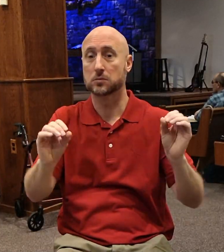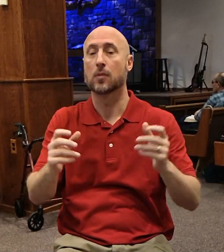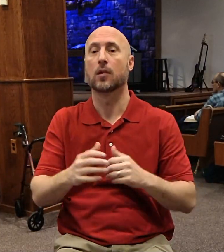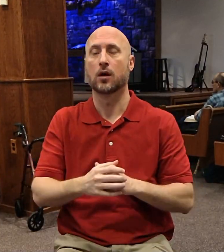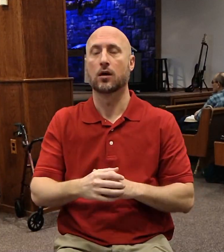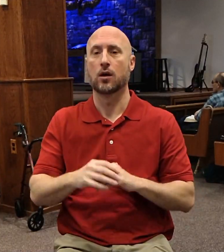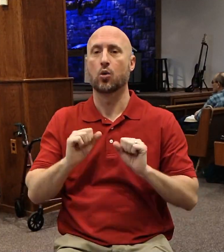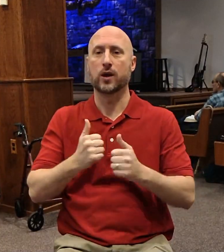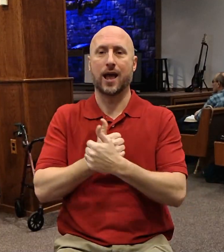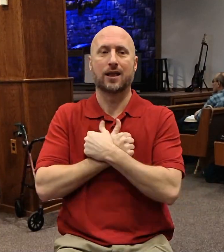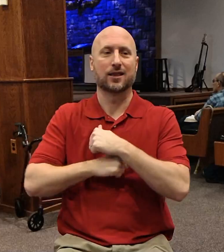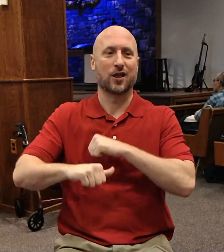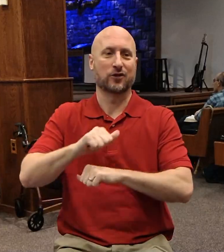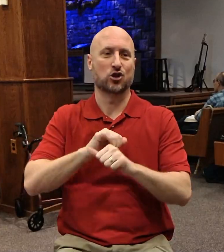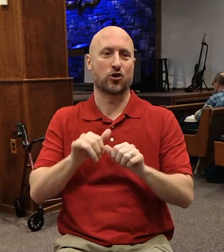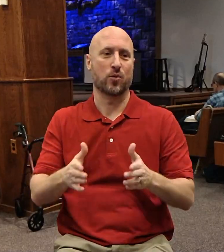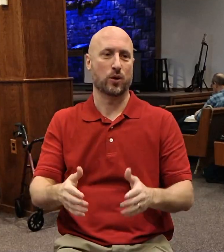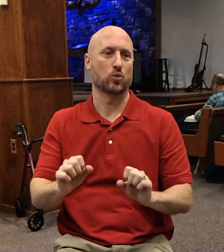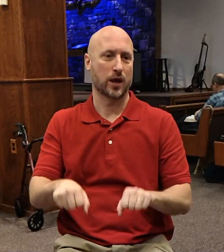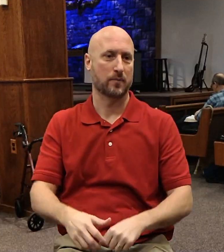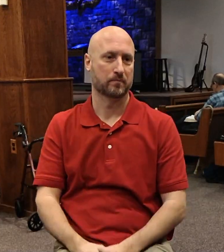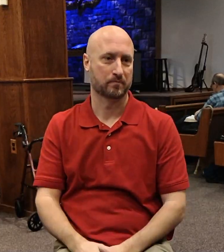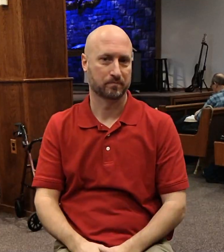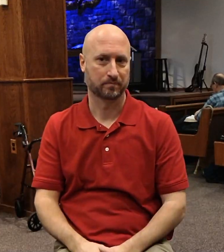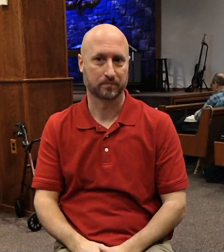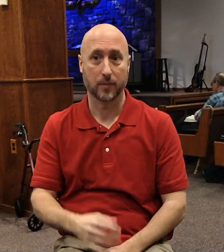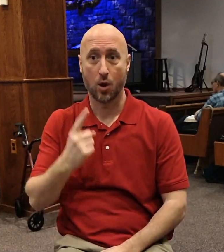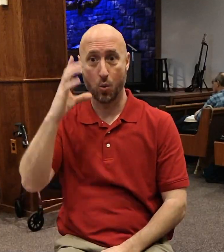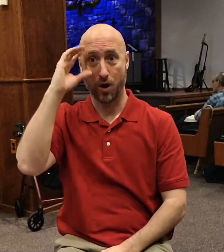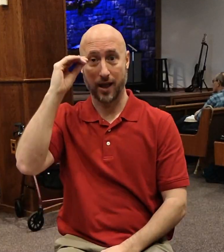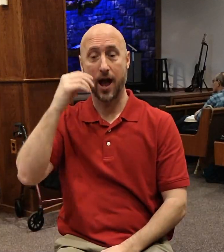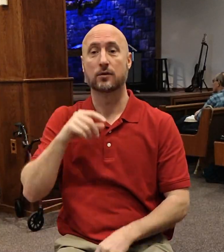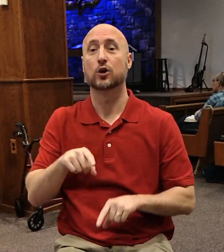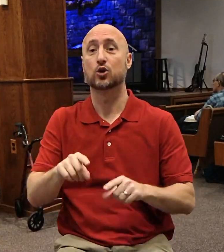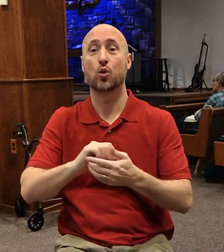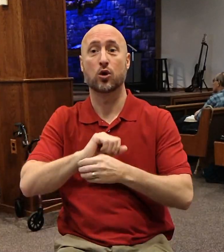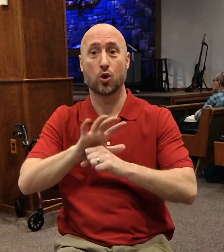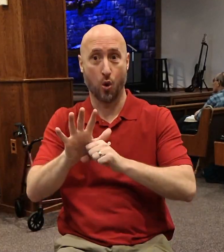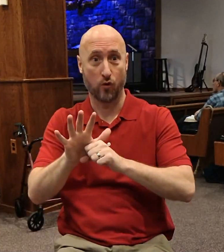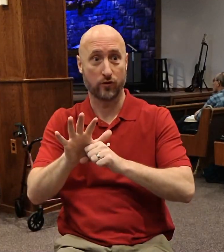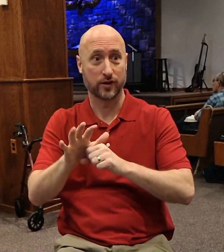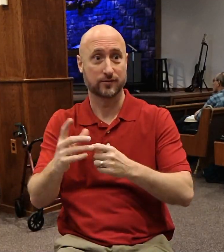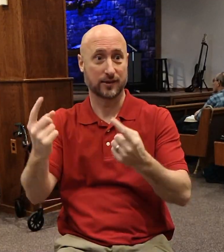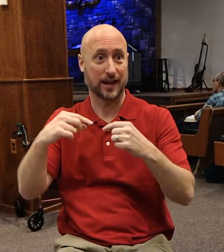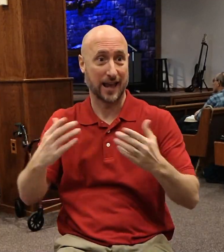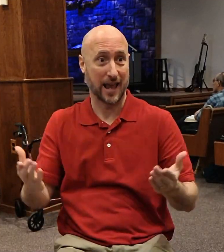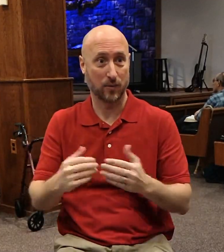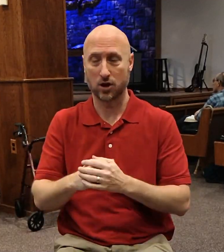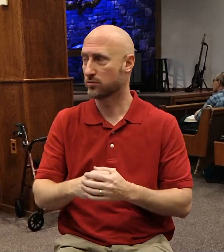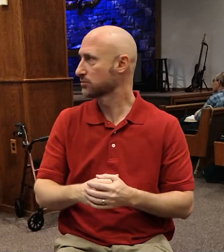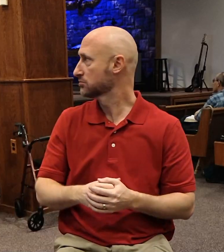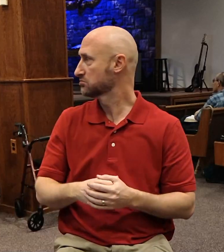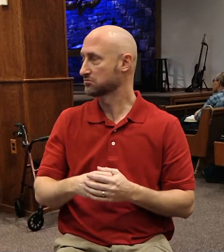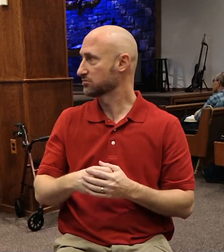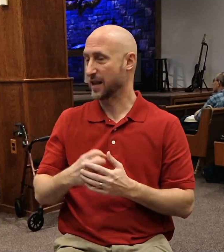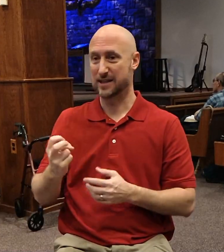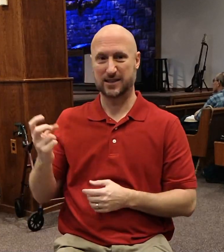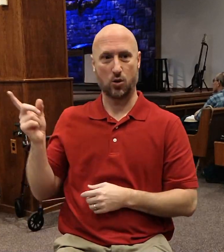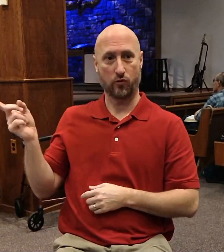we can love each other that way. I had a guy come in during COVID when we first started to meet again, sat over there, beard,